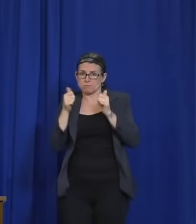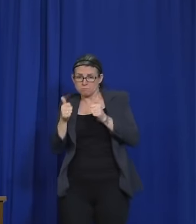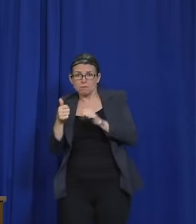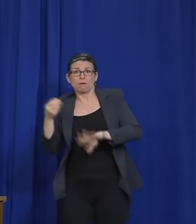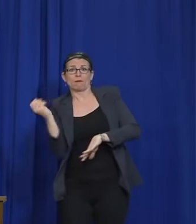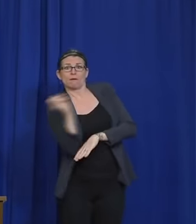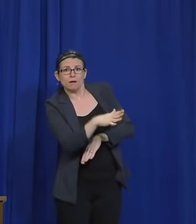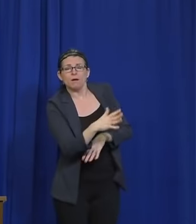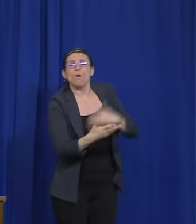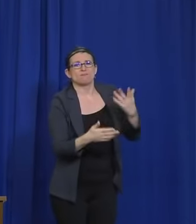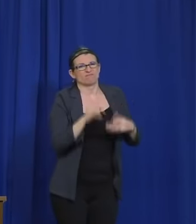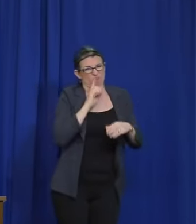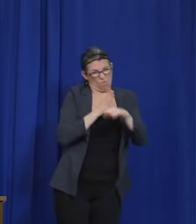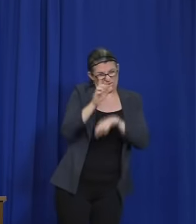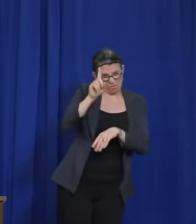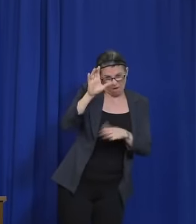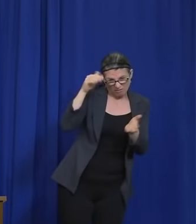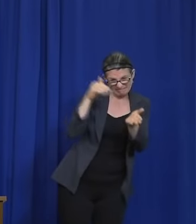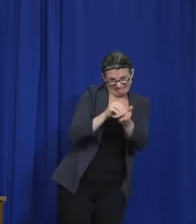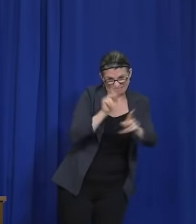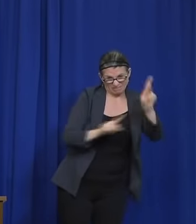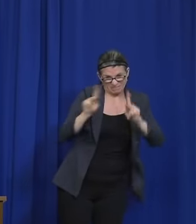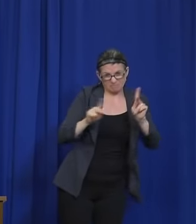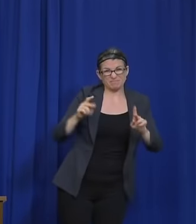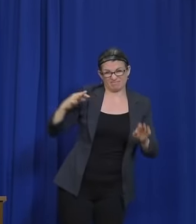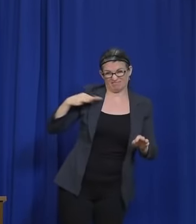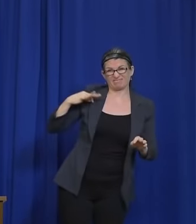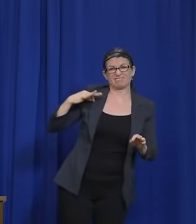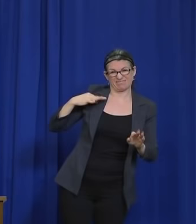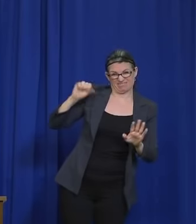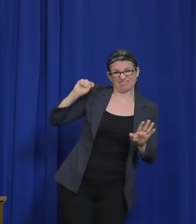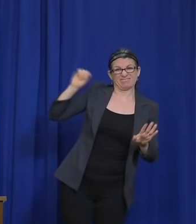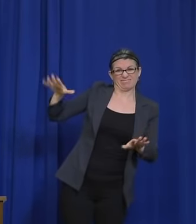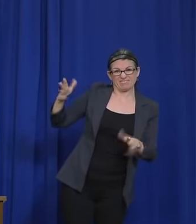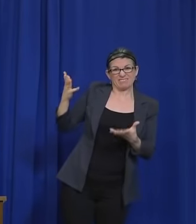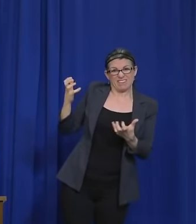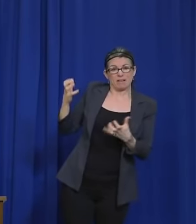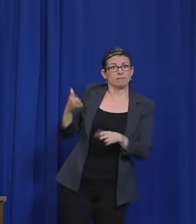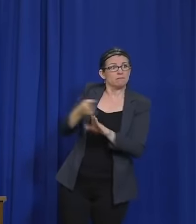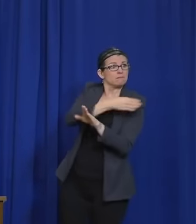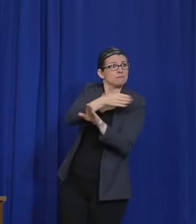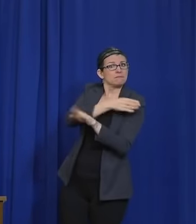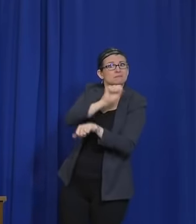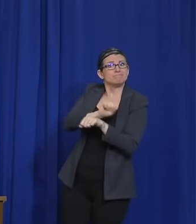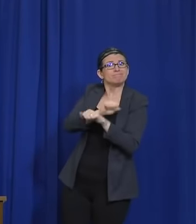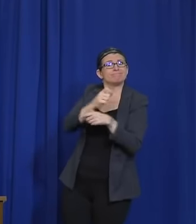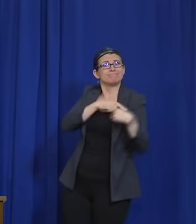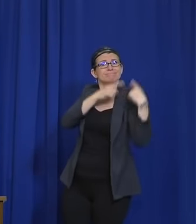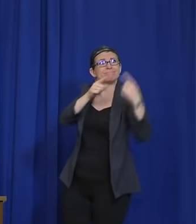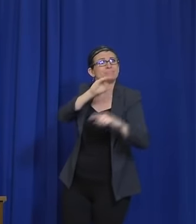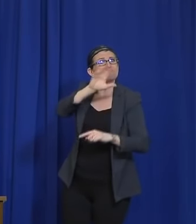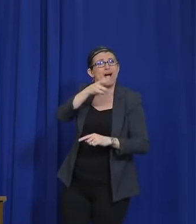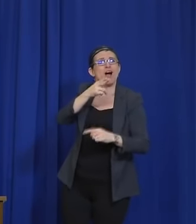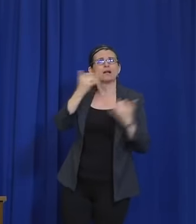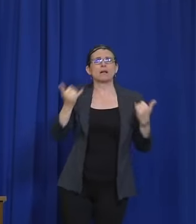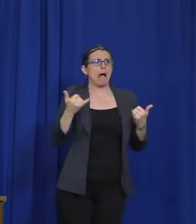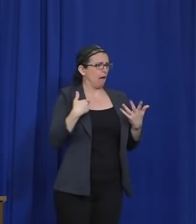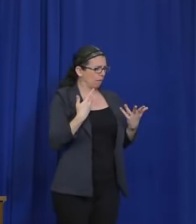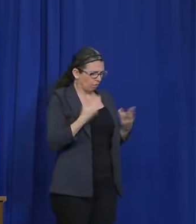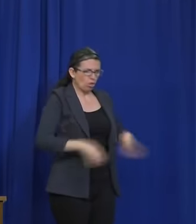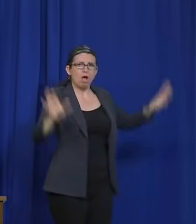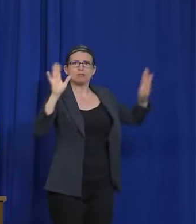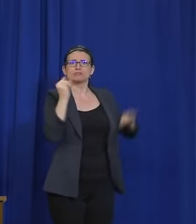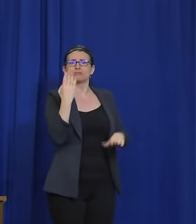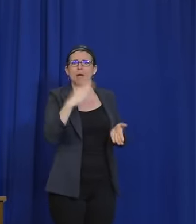were gainfully employed at the beginning of March are now unemployed and applying for benefits just in the past